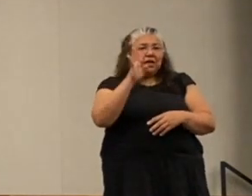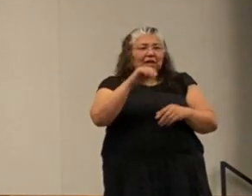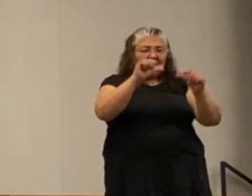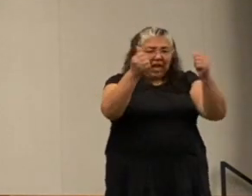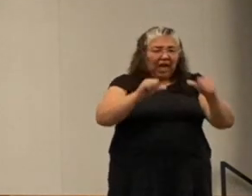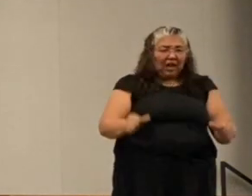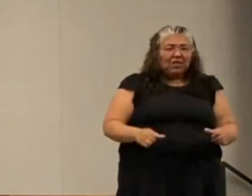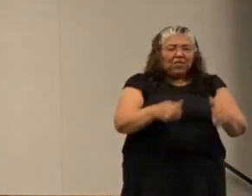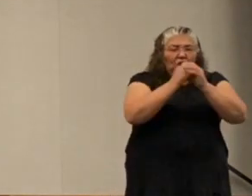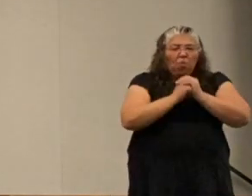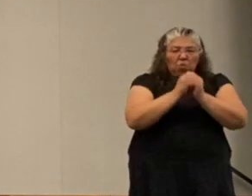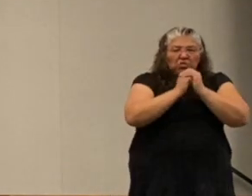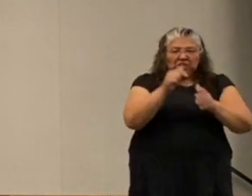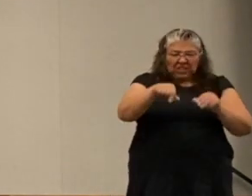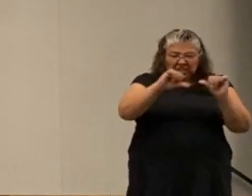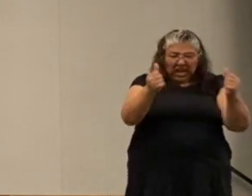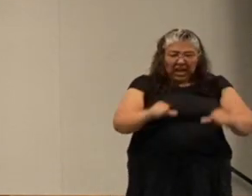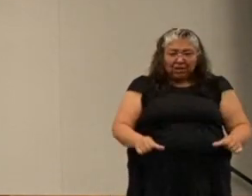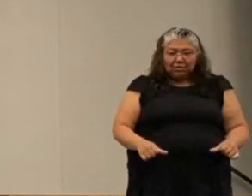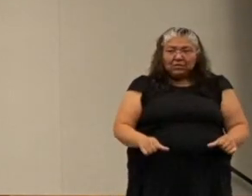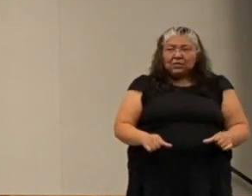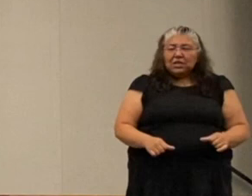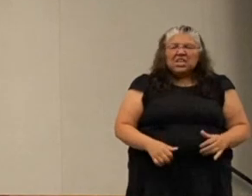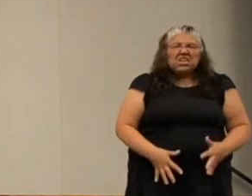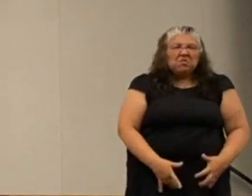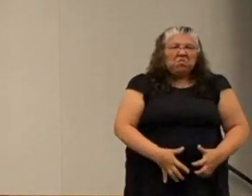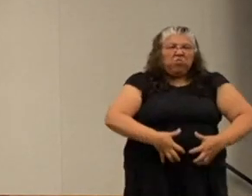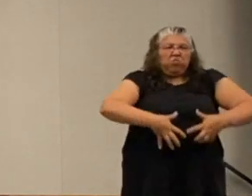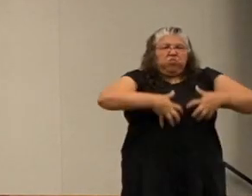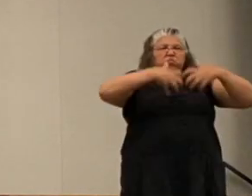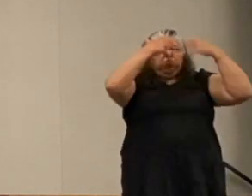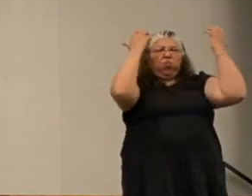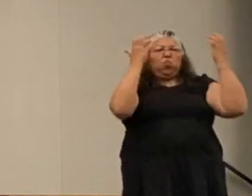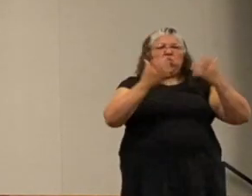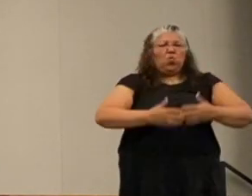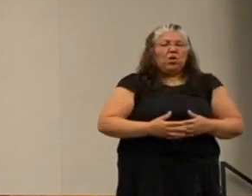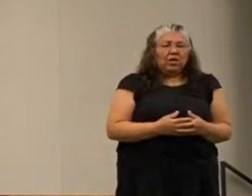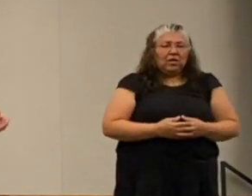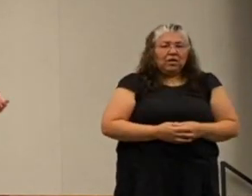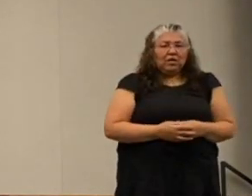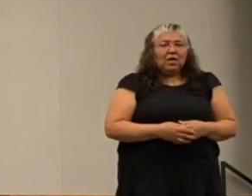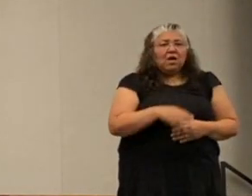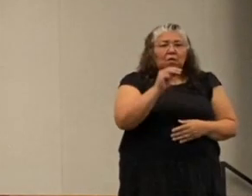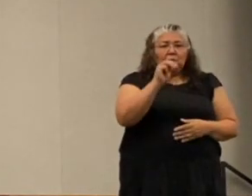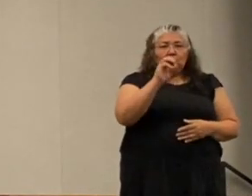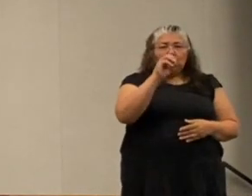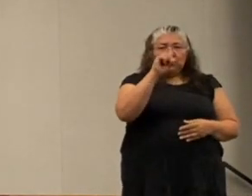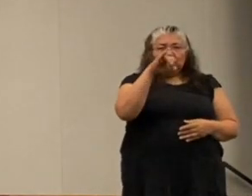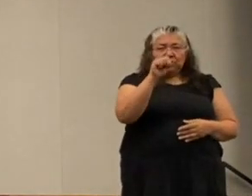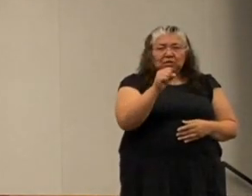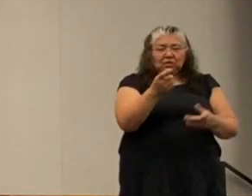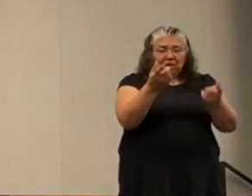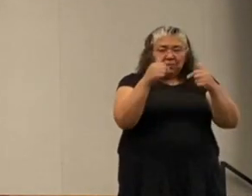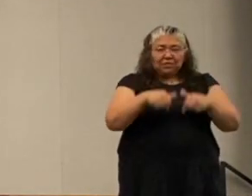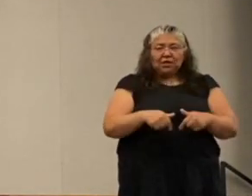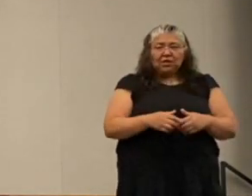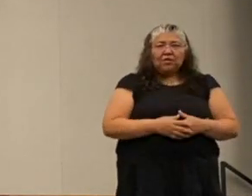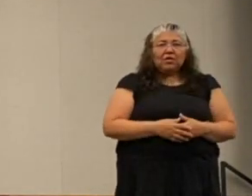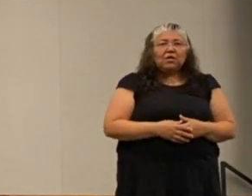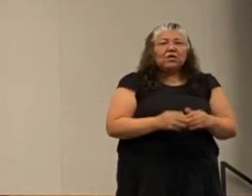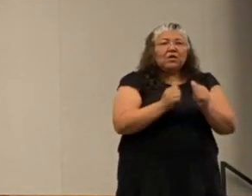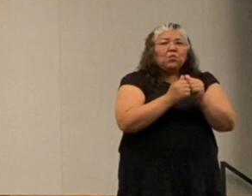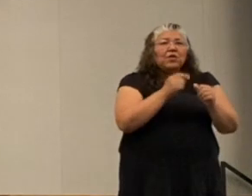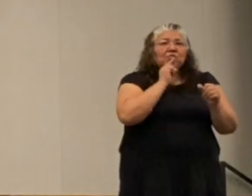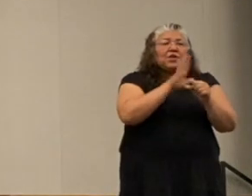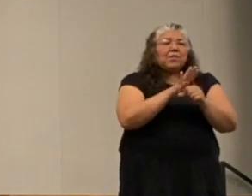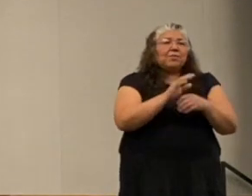and they're worshiping him, and he became angry. And Moses comes down with the